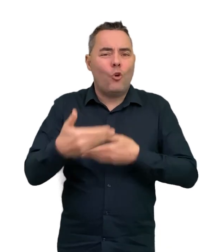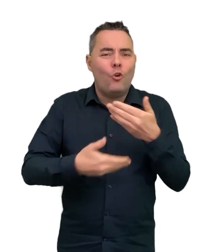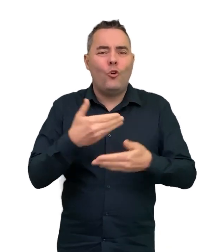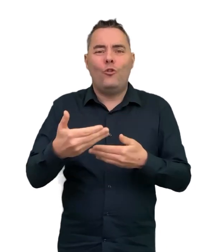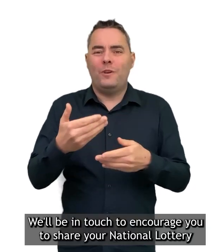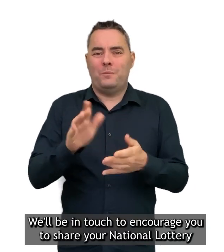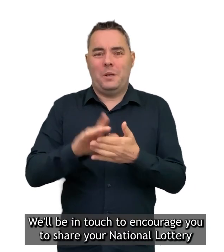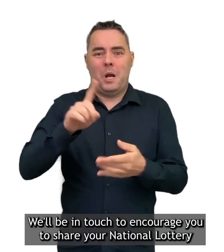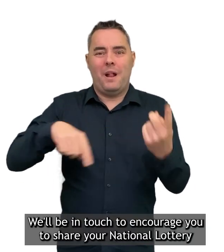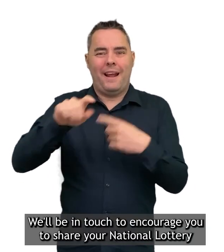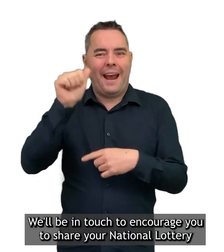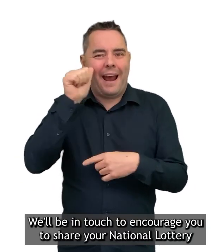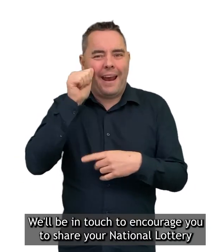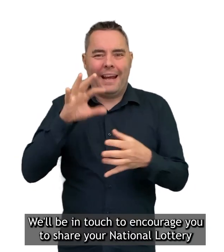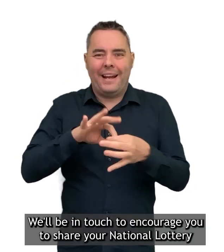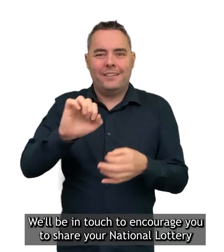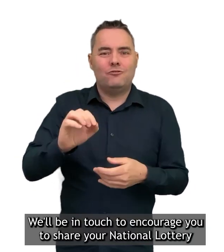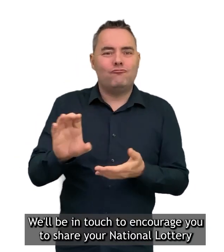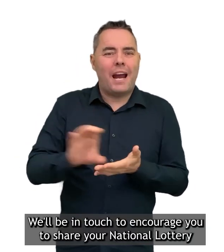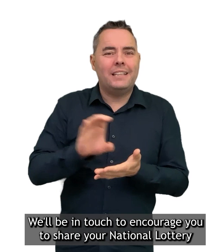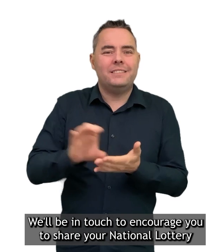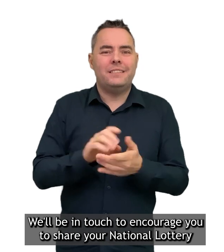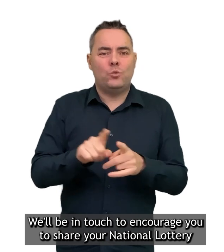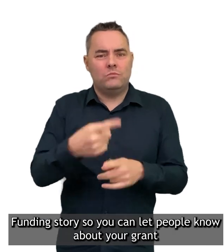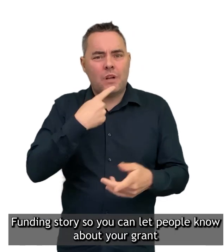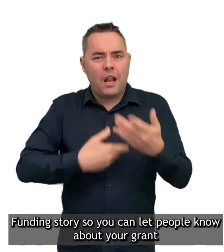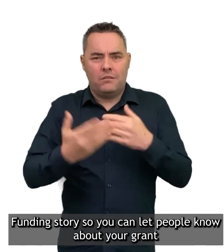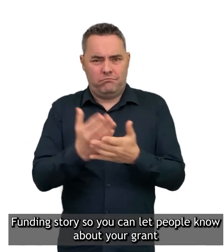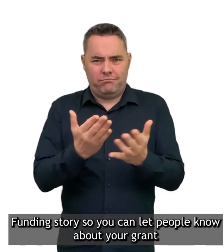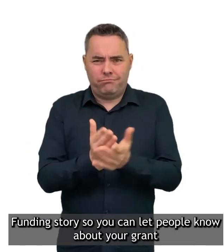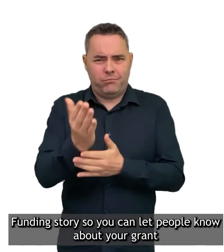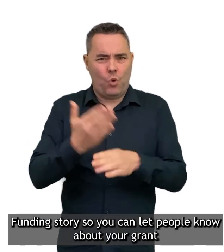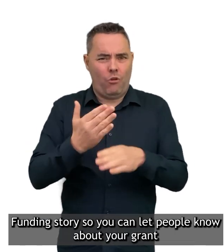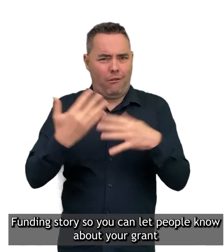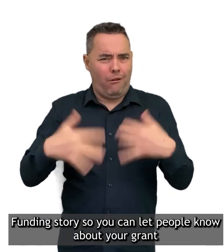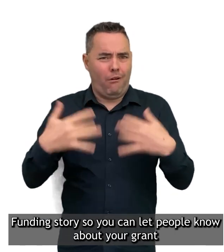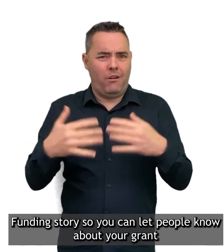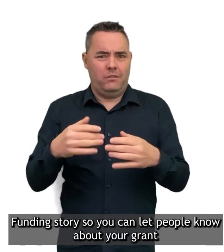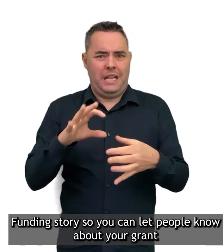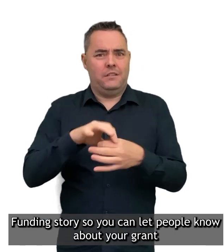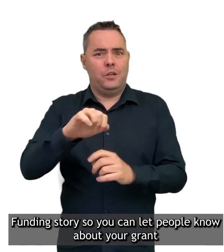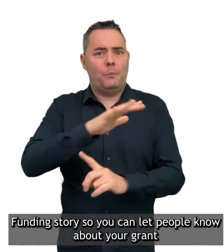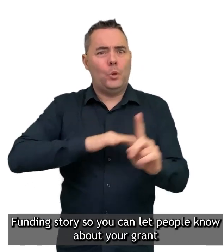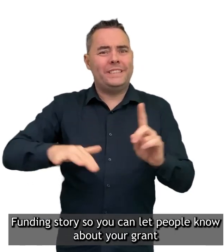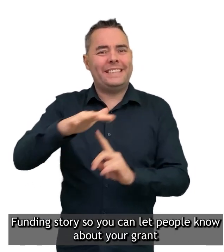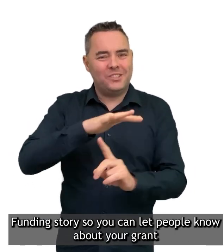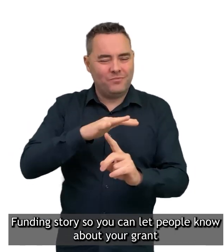www.tnlcommunityfund.org.uk/funding/managing-your-grants. We'll be in touch to encourage you to share your National Lottery funding story so you can let people know about your